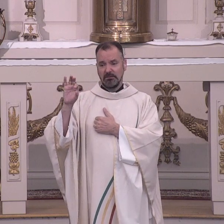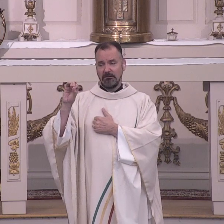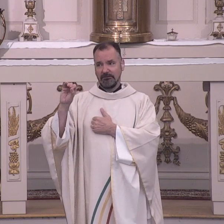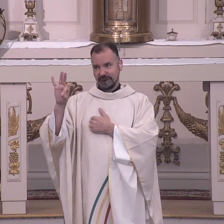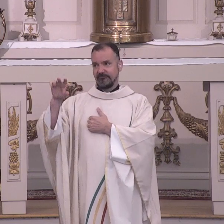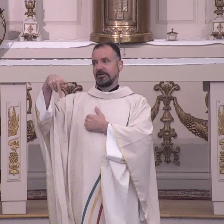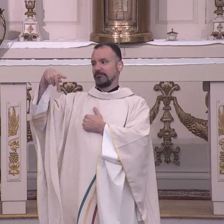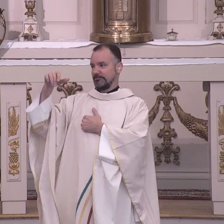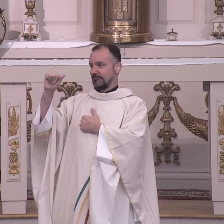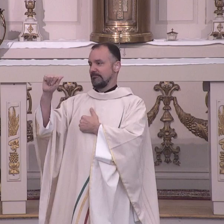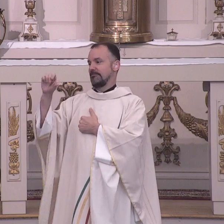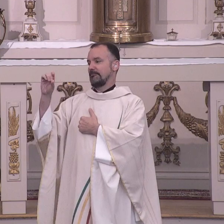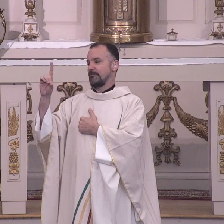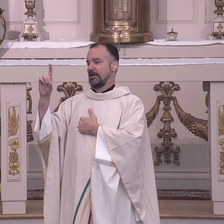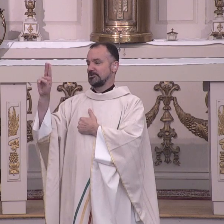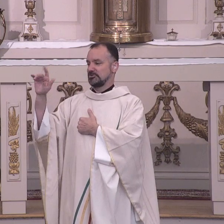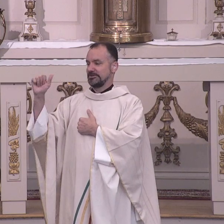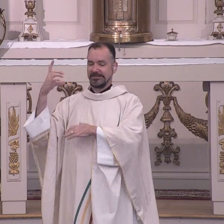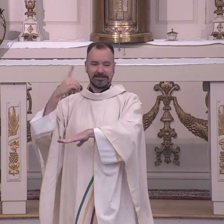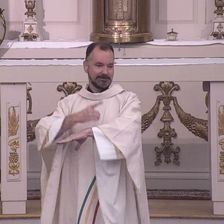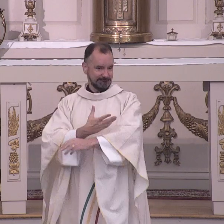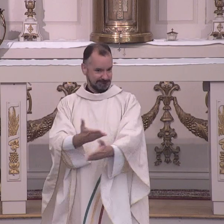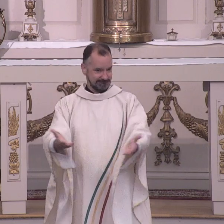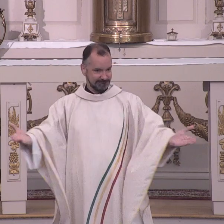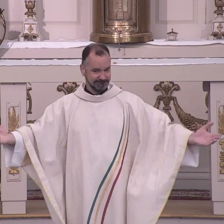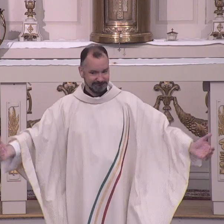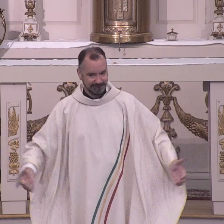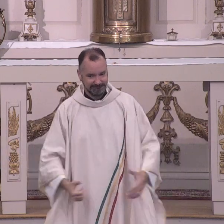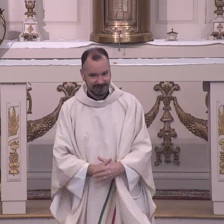Happy Saint Anthony of Padua Day.